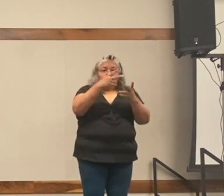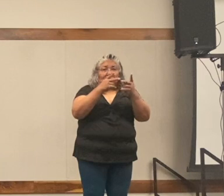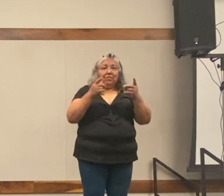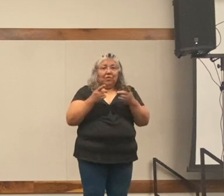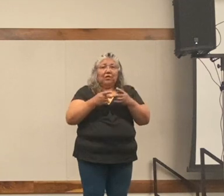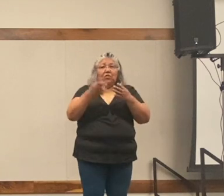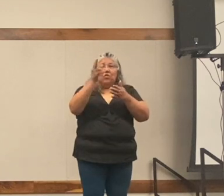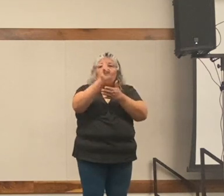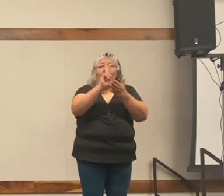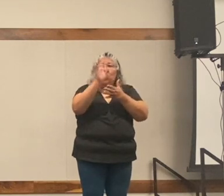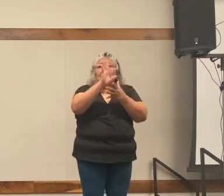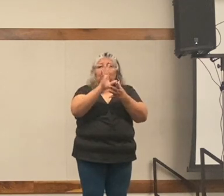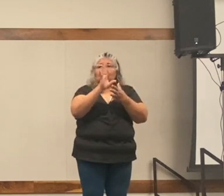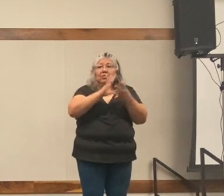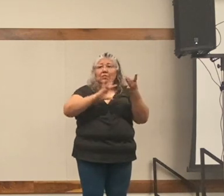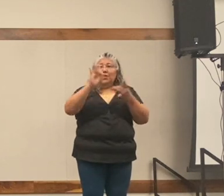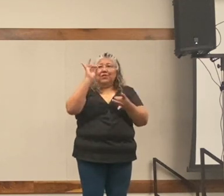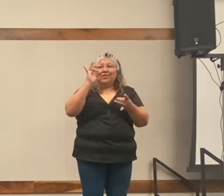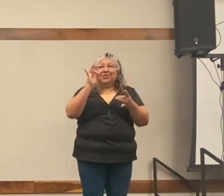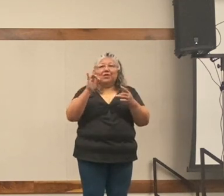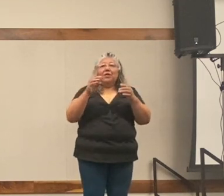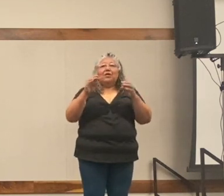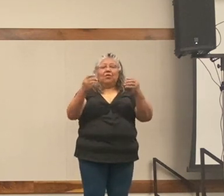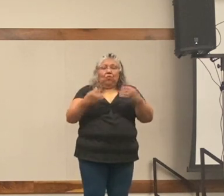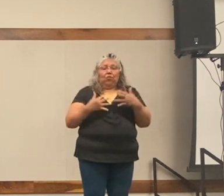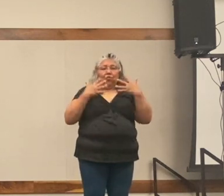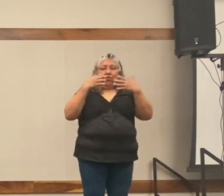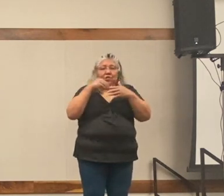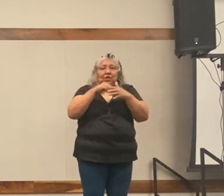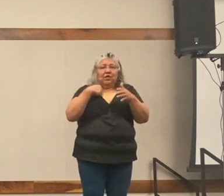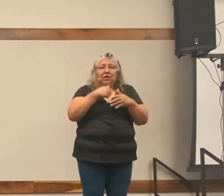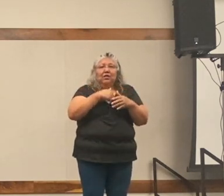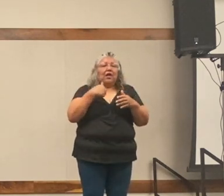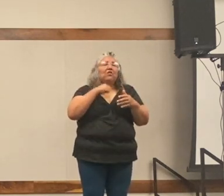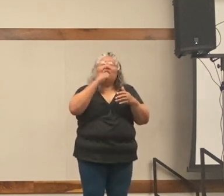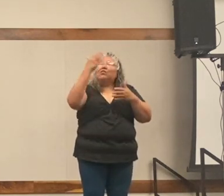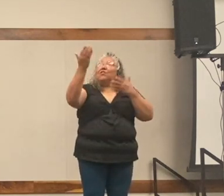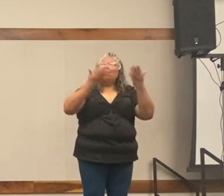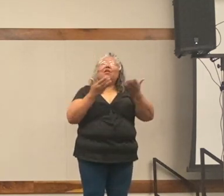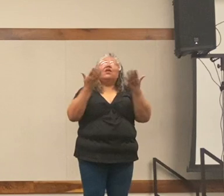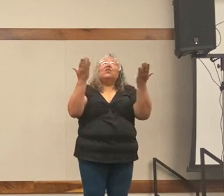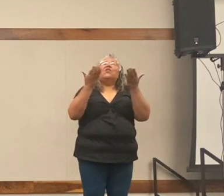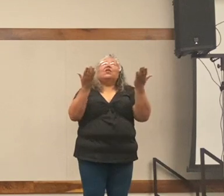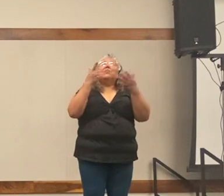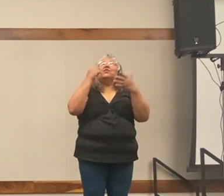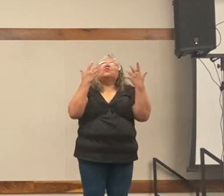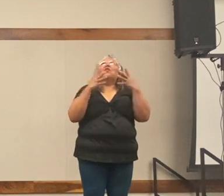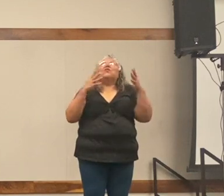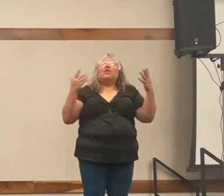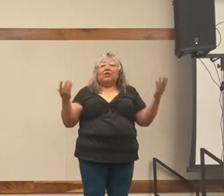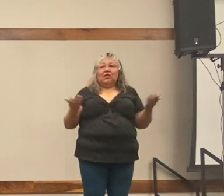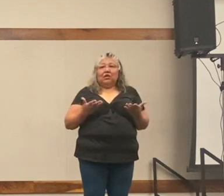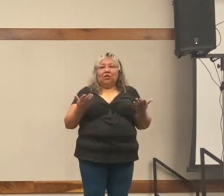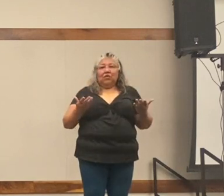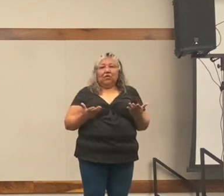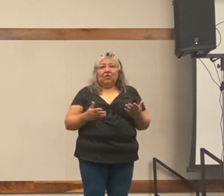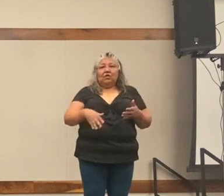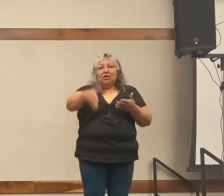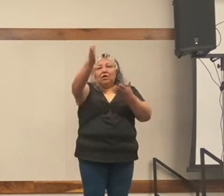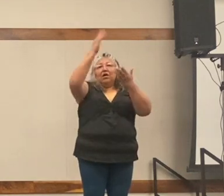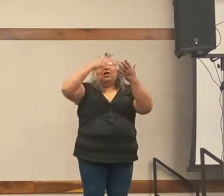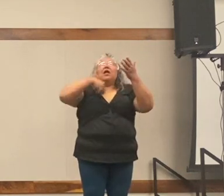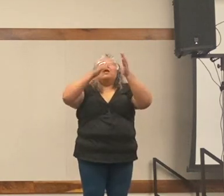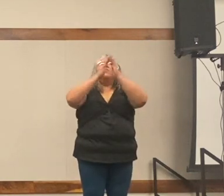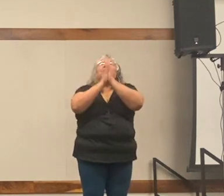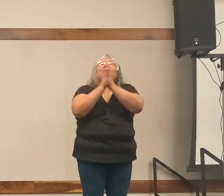So, Holy Spirit, move in us. I don't even have to invite you here because you're already here. And so, Father, I